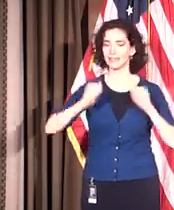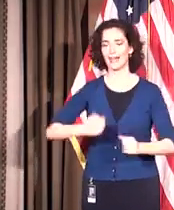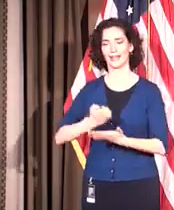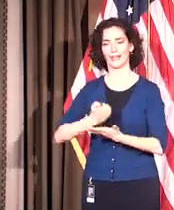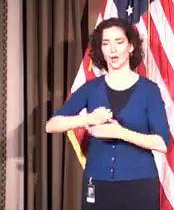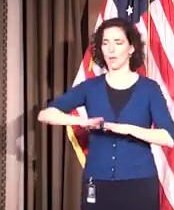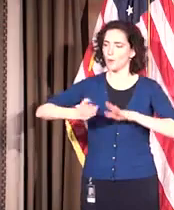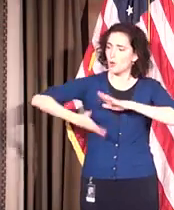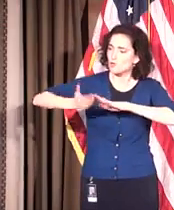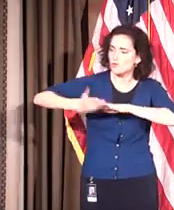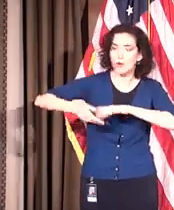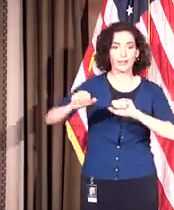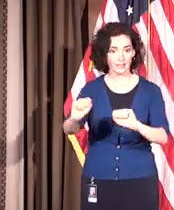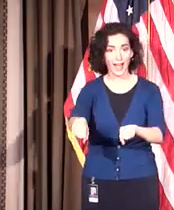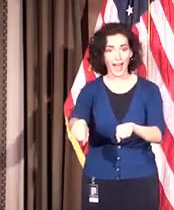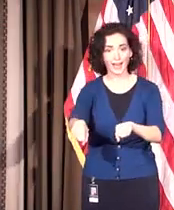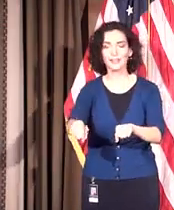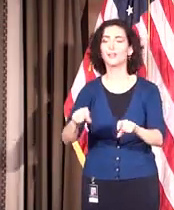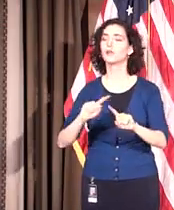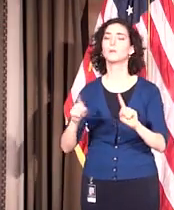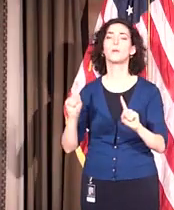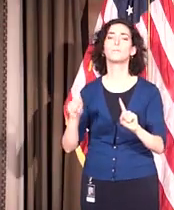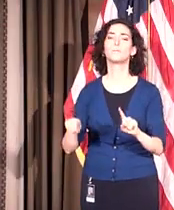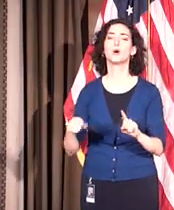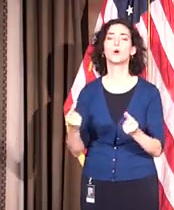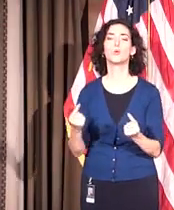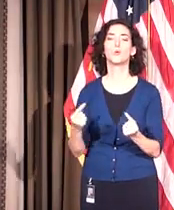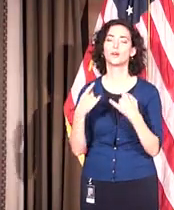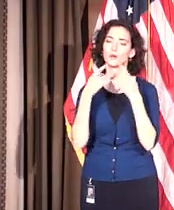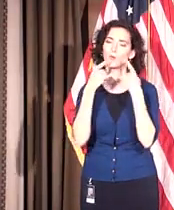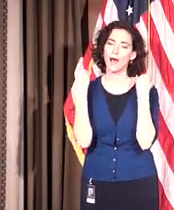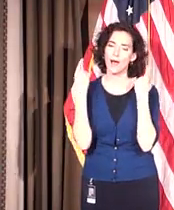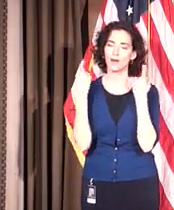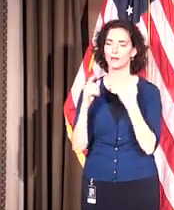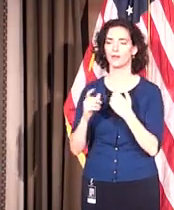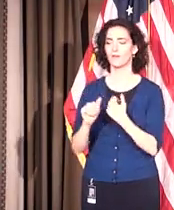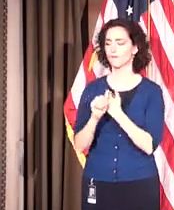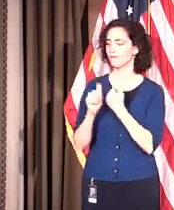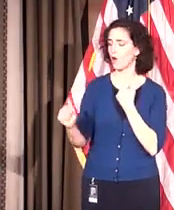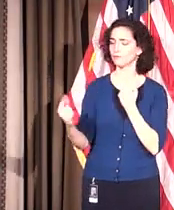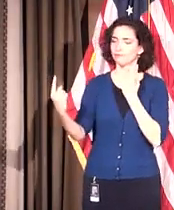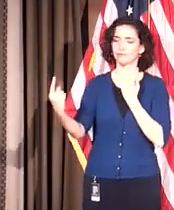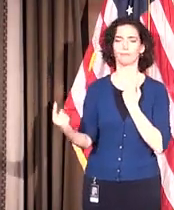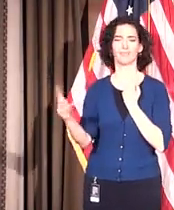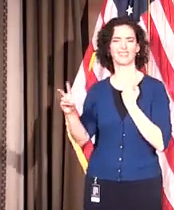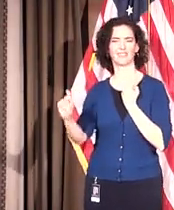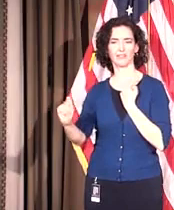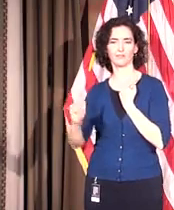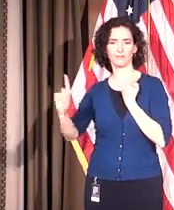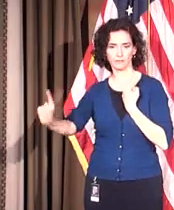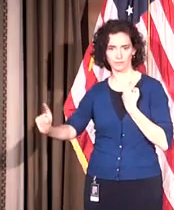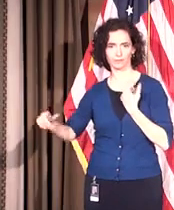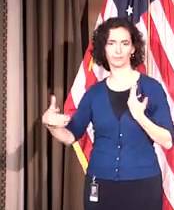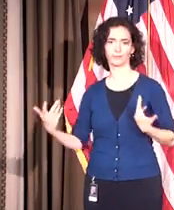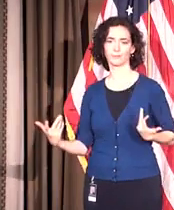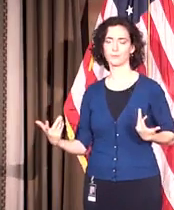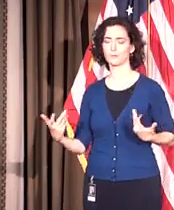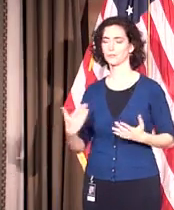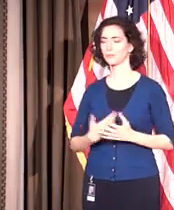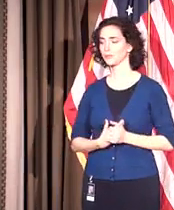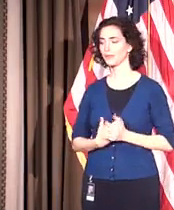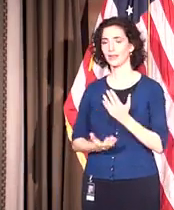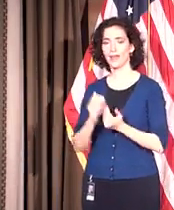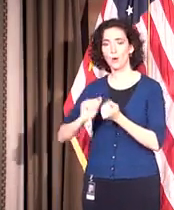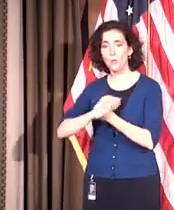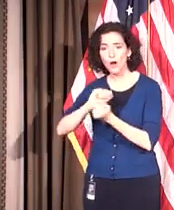open. But we have to wear the mask. We have to do things from 6 feet apart from others. Wash